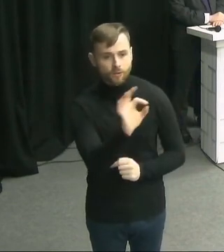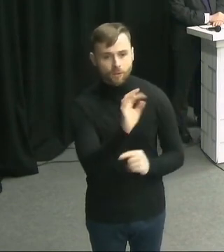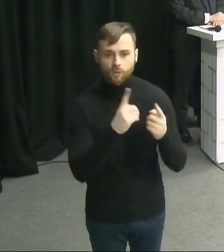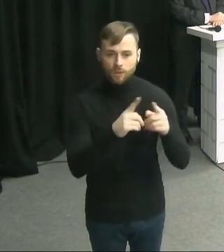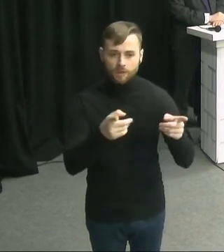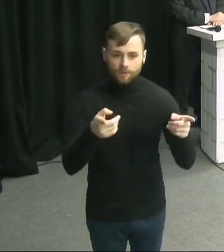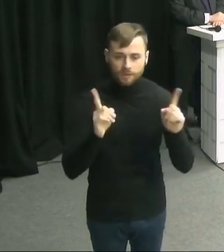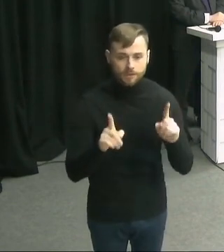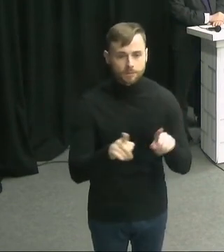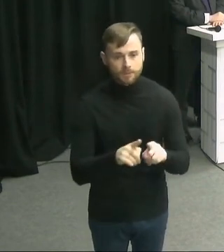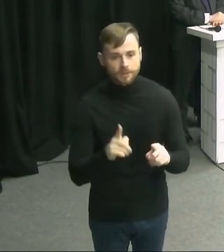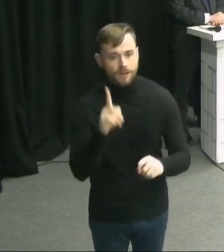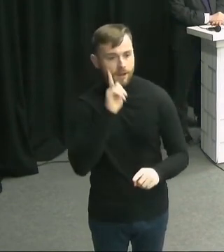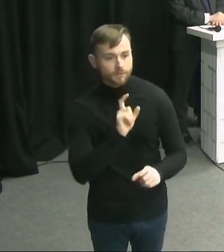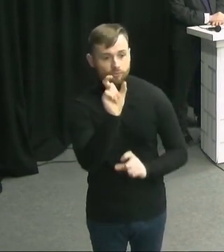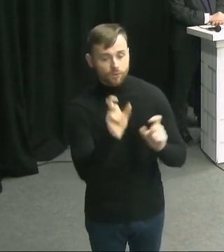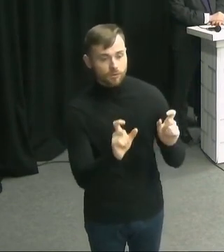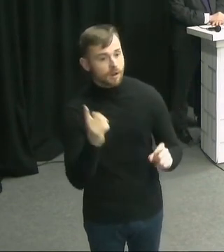interpreters would like to thank the listeners.